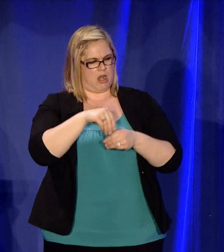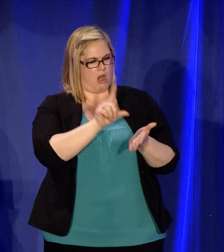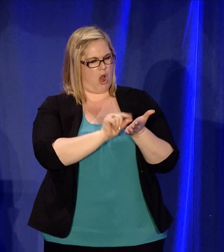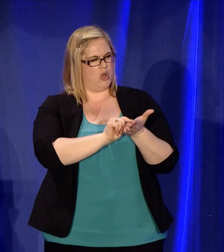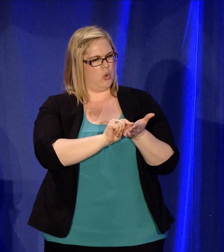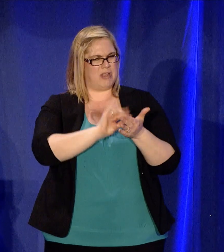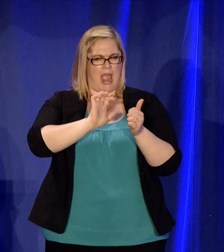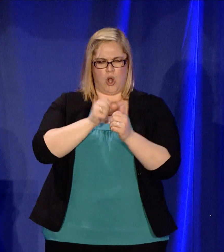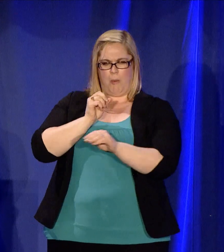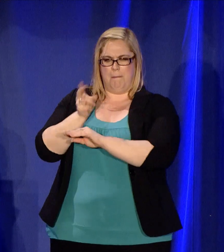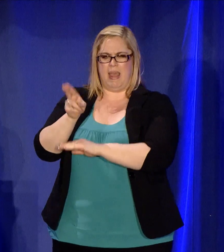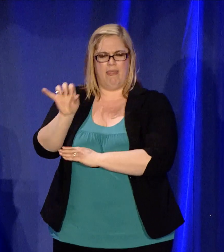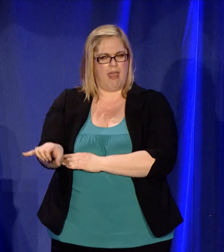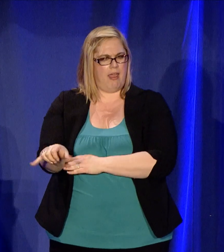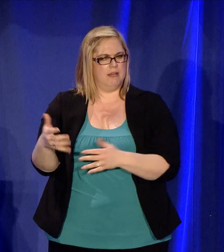How do we win?